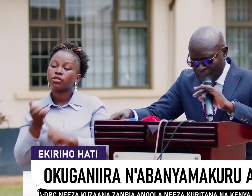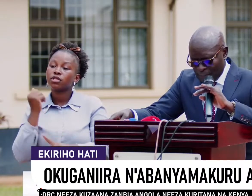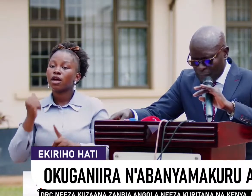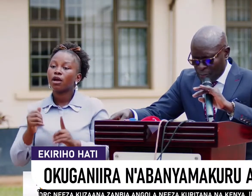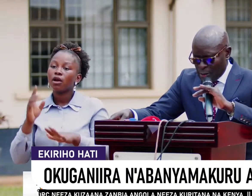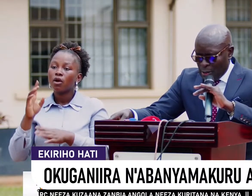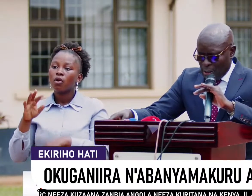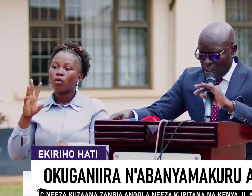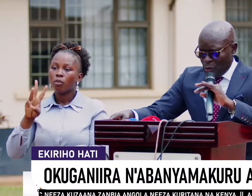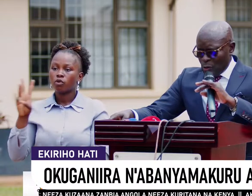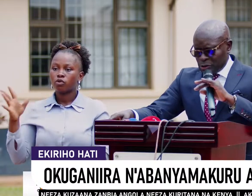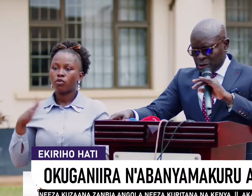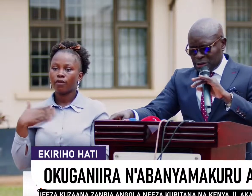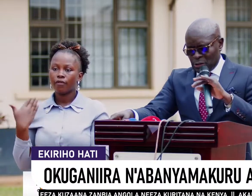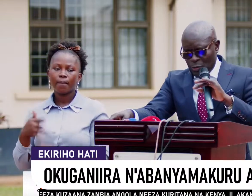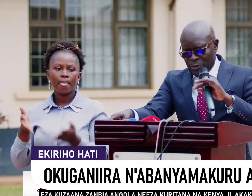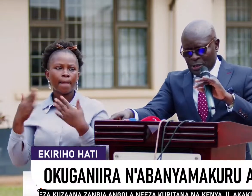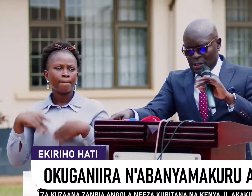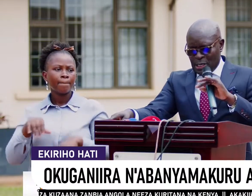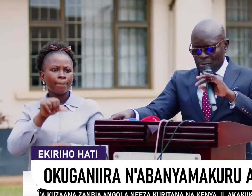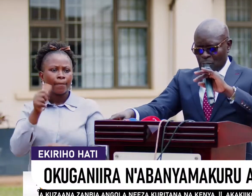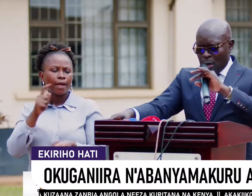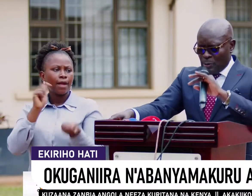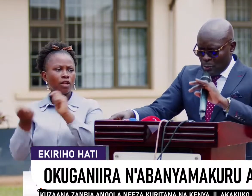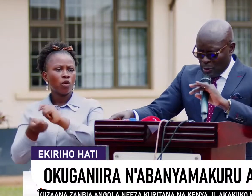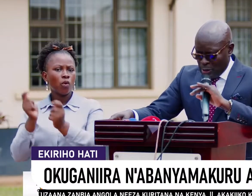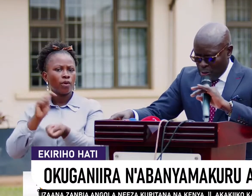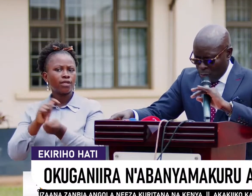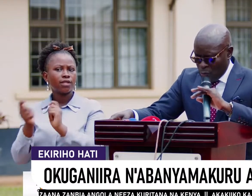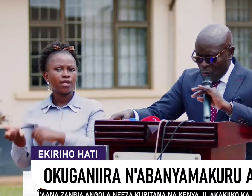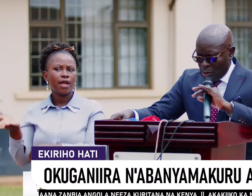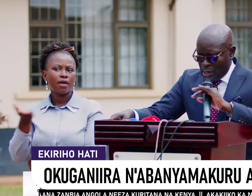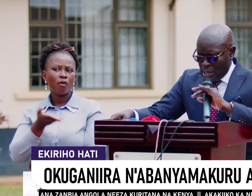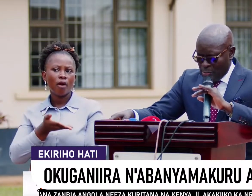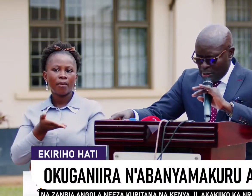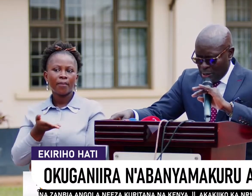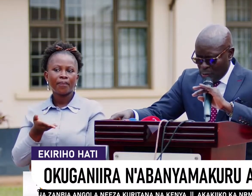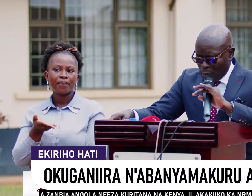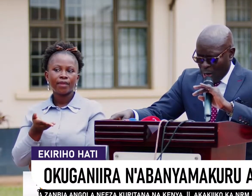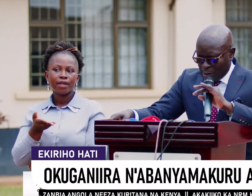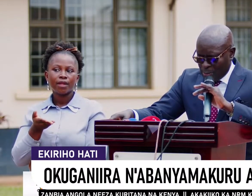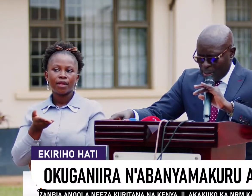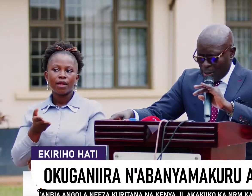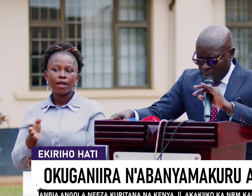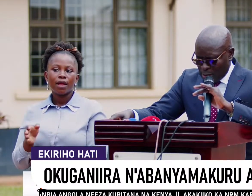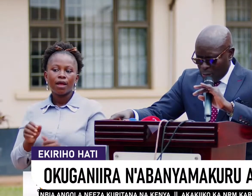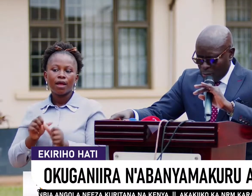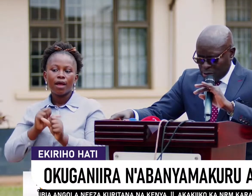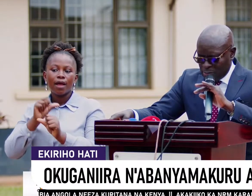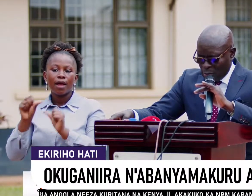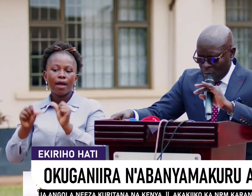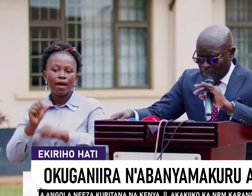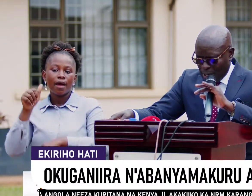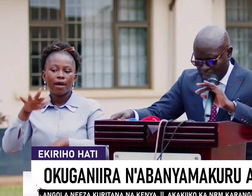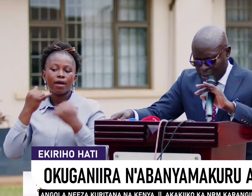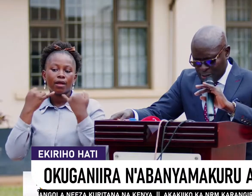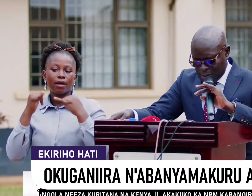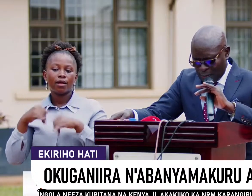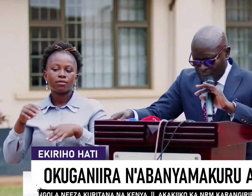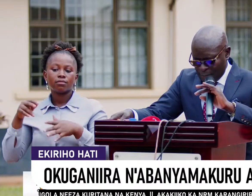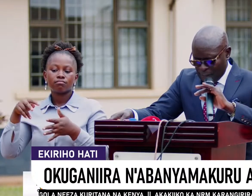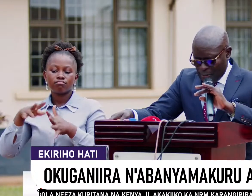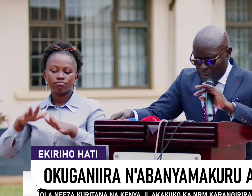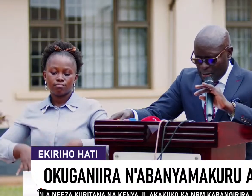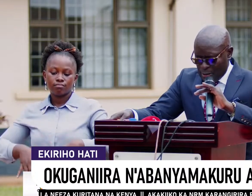gwaffe. Endongosereza ey'okubiri eri mu abo eri ku ebikwata abagenda kwesimba ku bwa